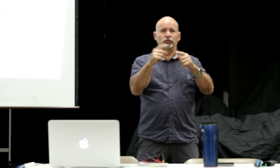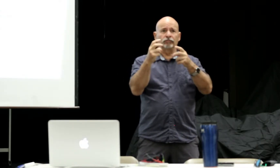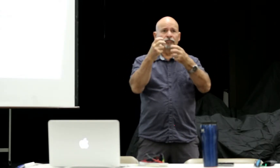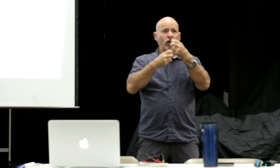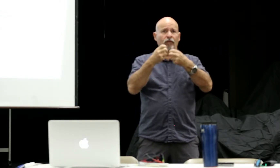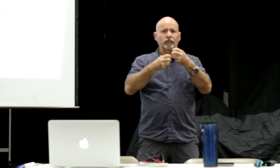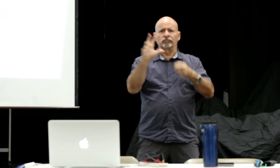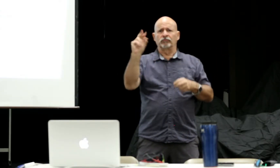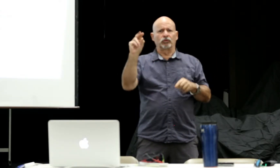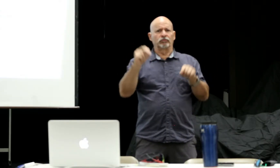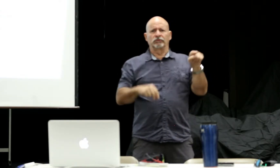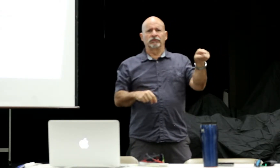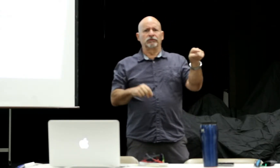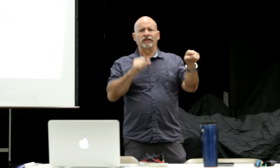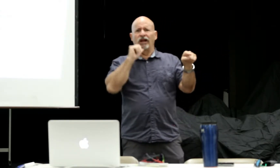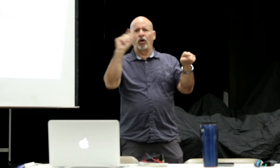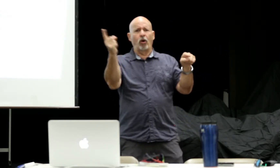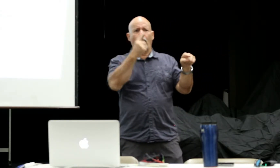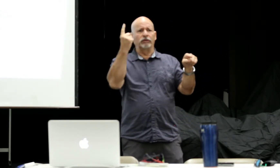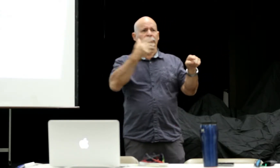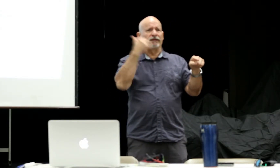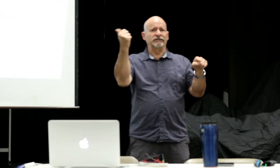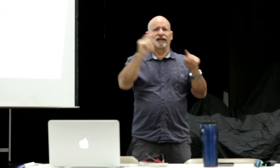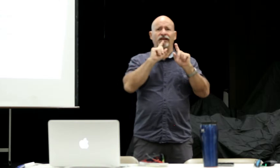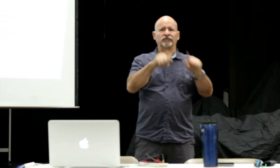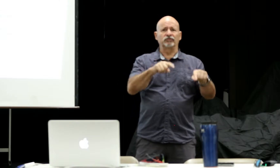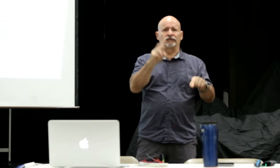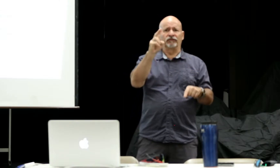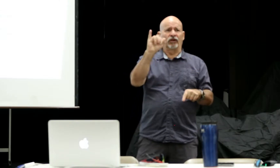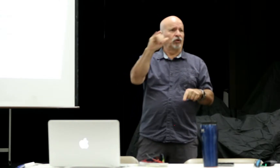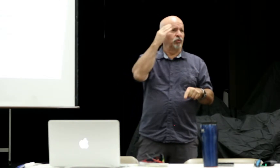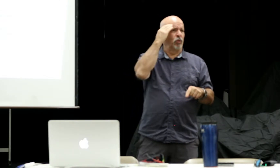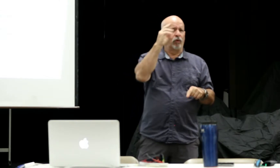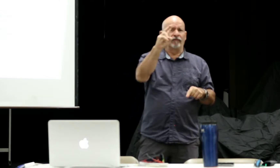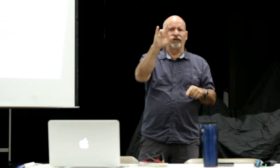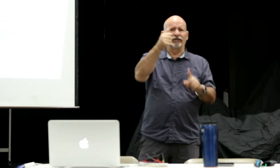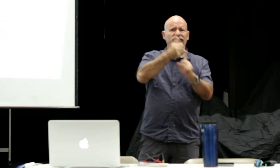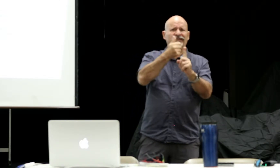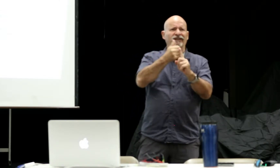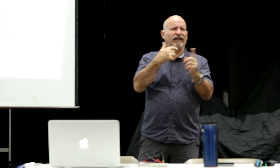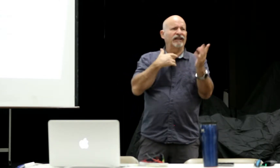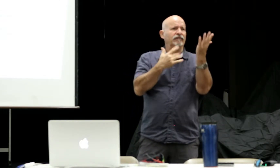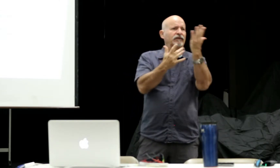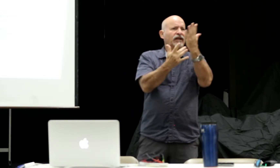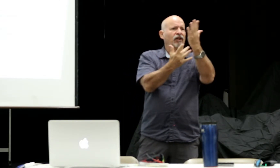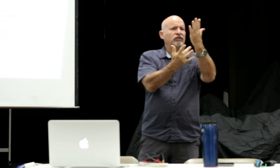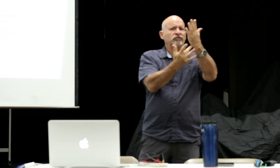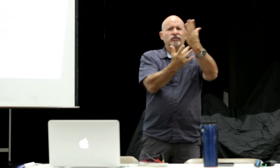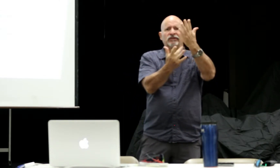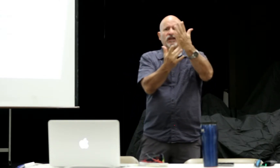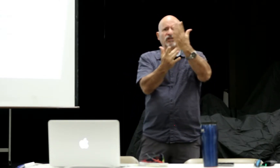now? And it does not solve all issues. It's not really the best answer, right? It's